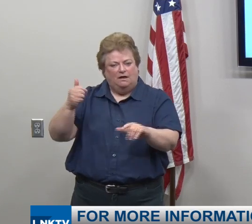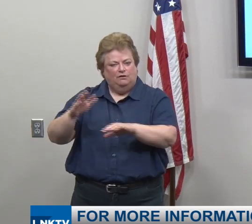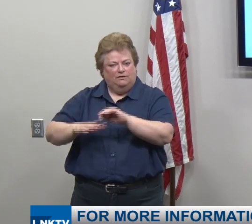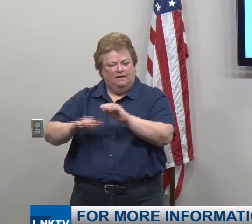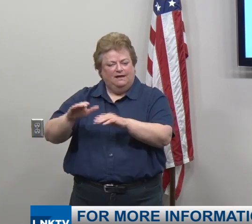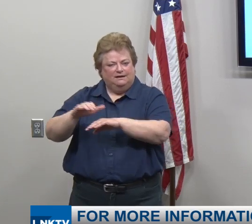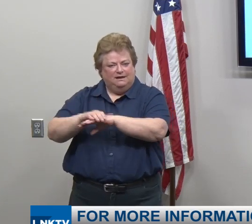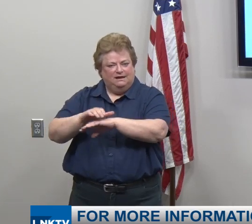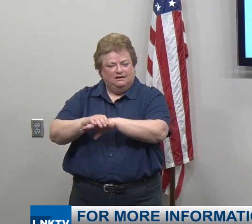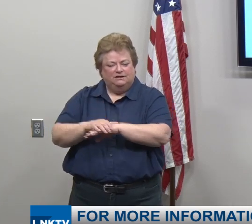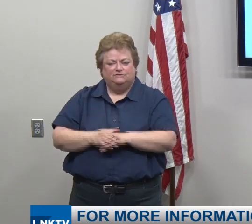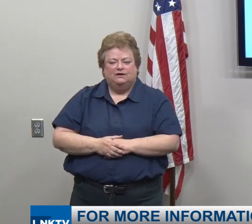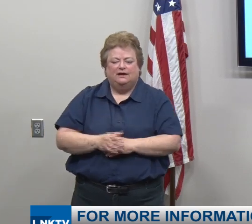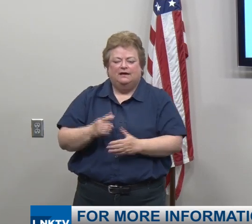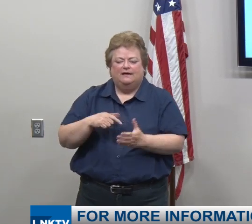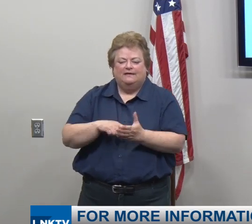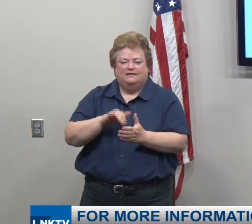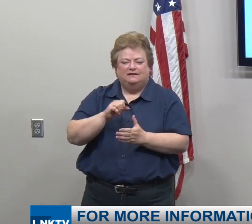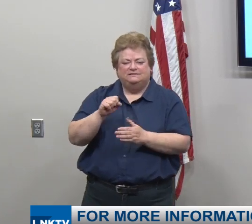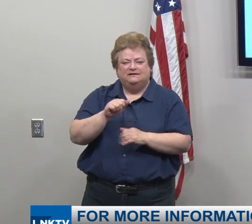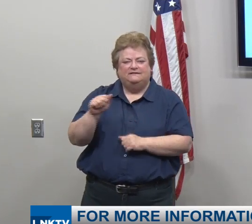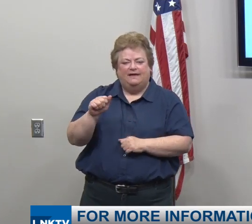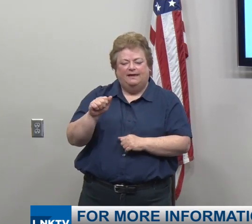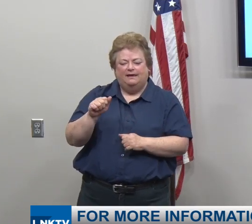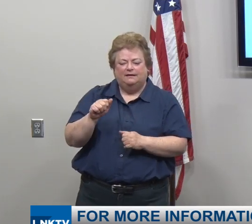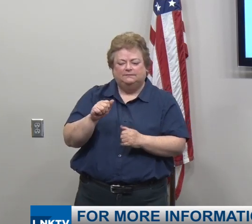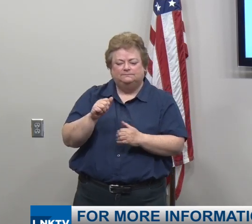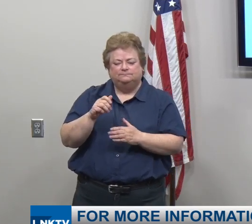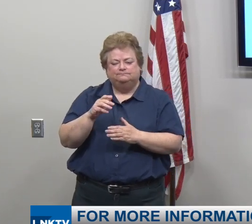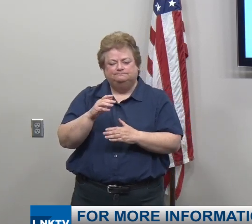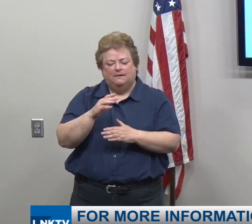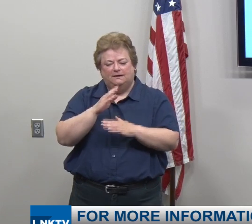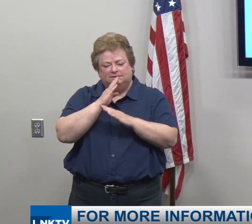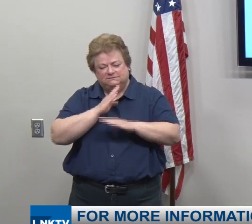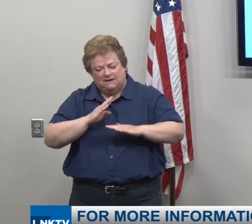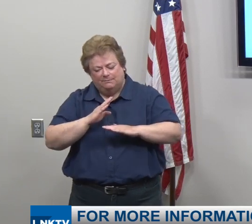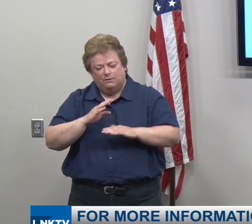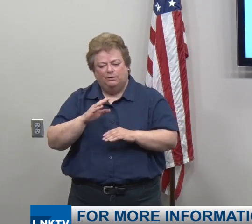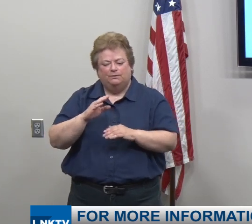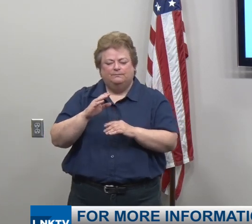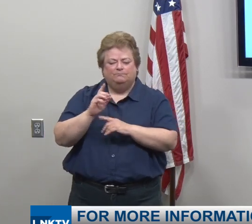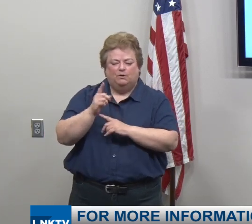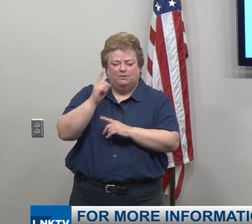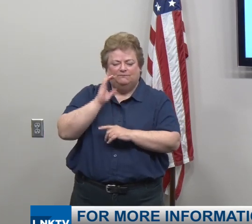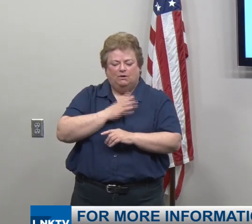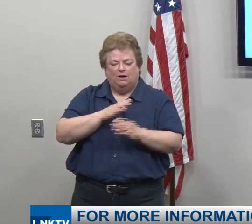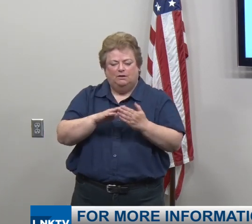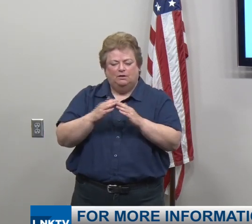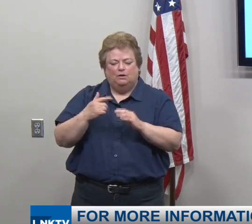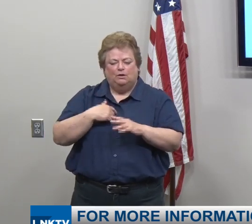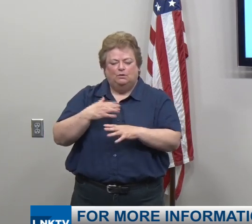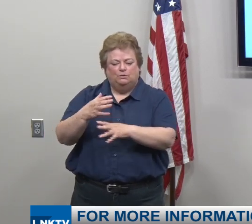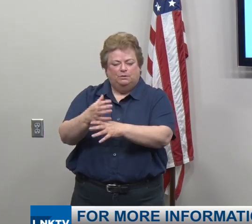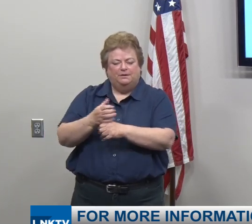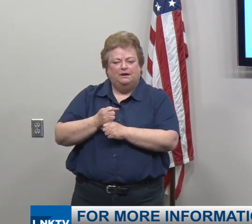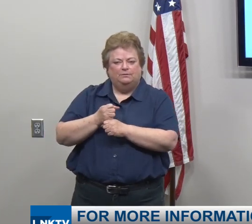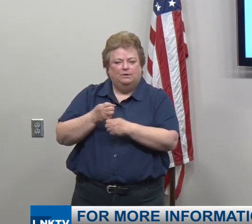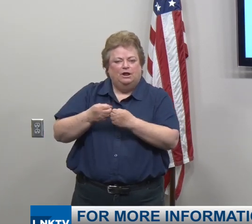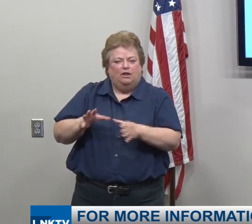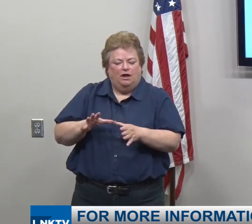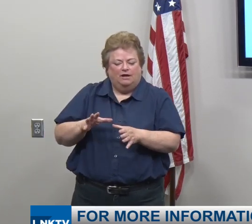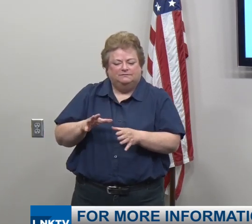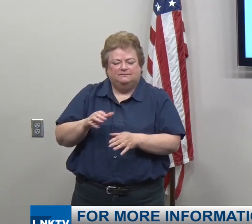This is a somber moment for our community. Today we received word that we lost a Lincoln resident